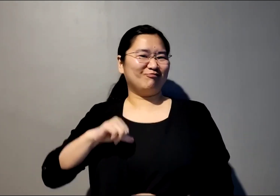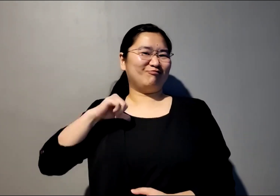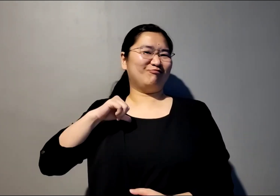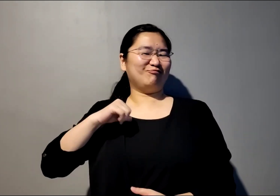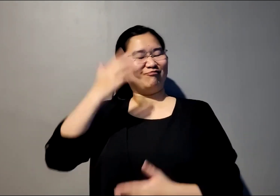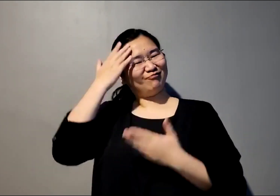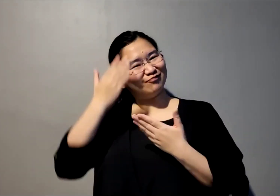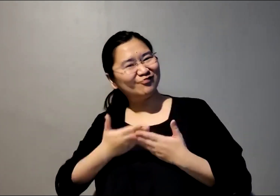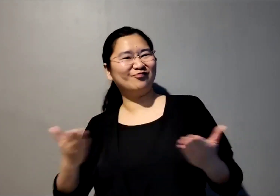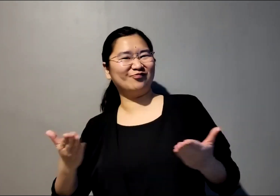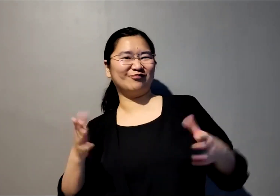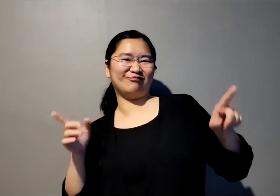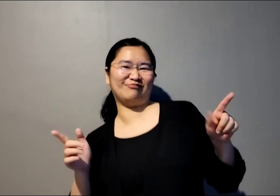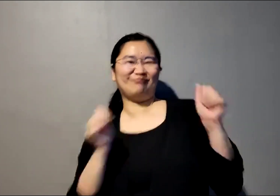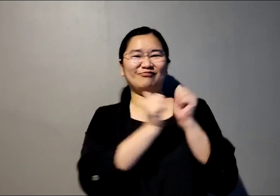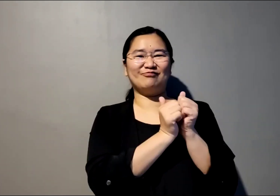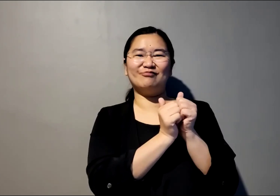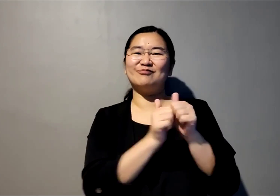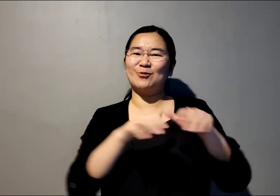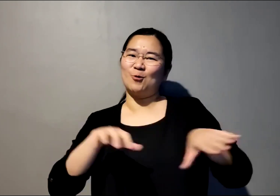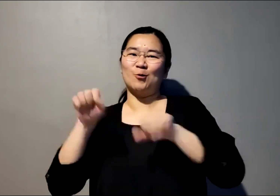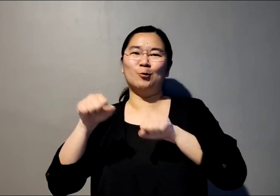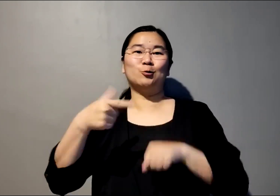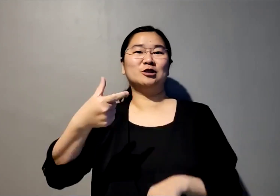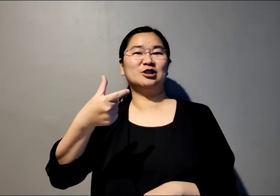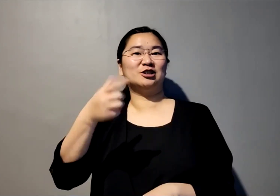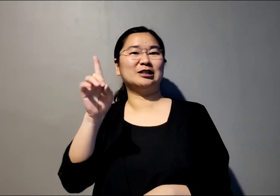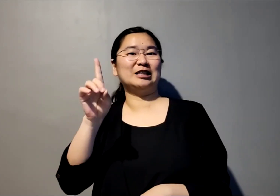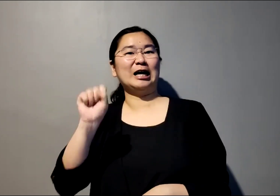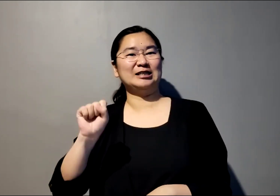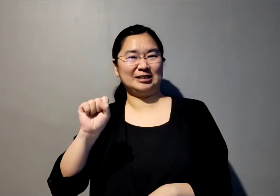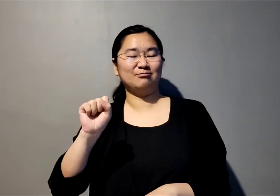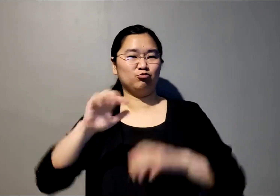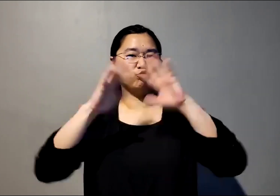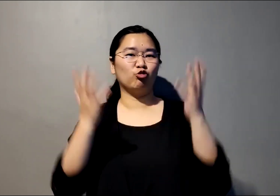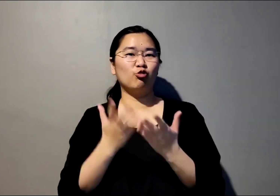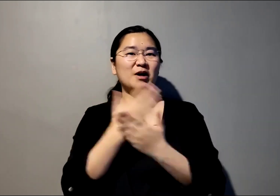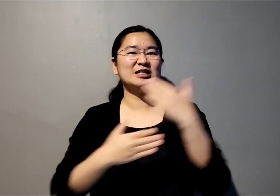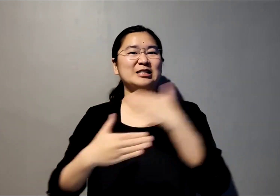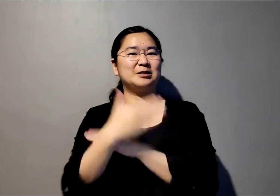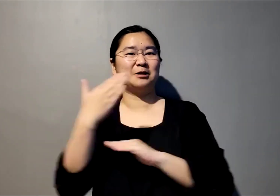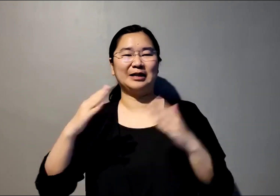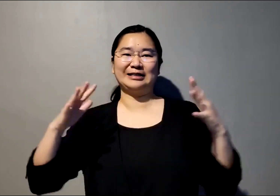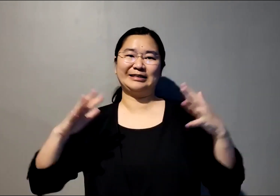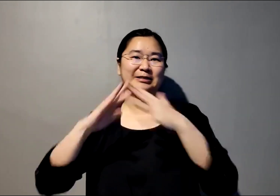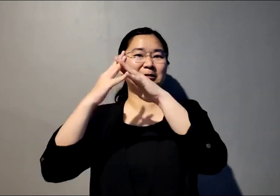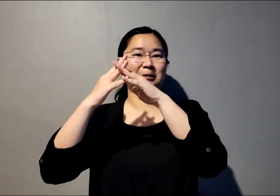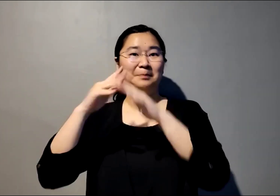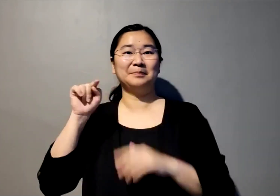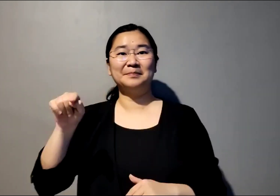forms a solid ground for us in the committee as a tool in order